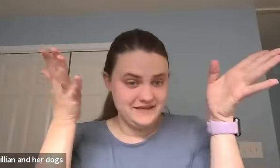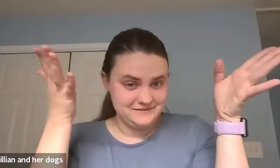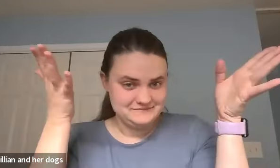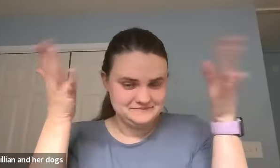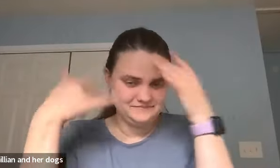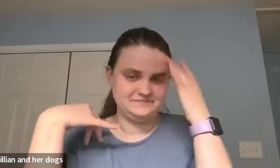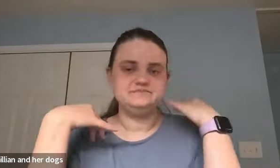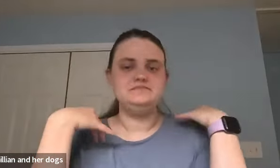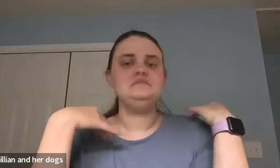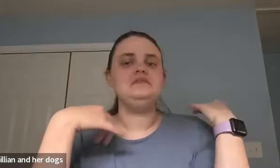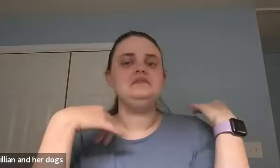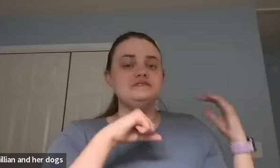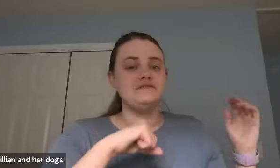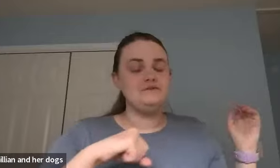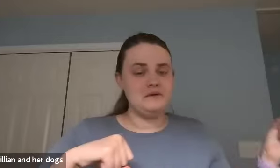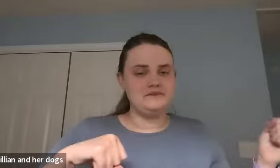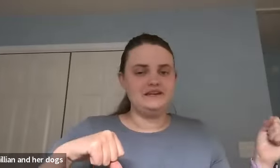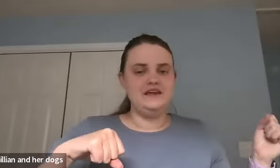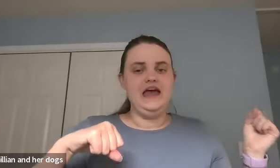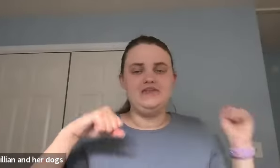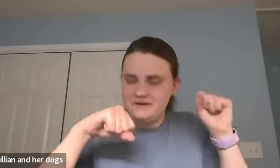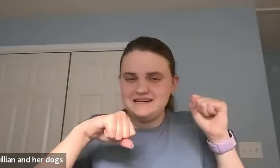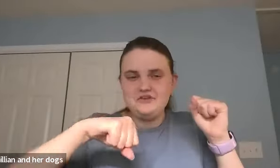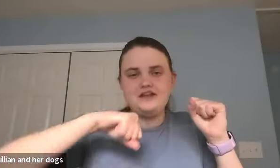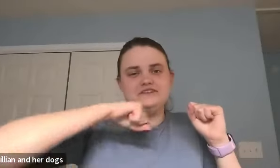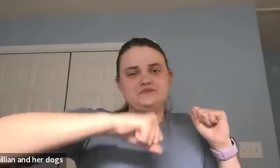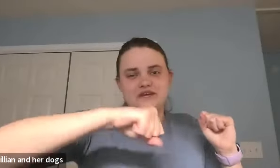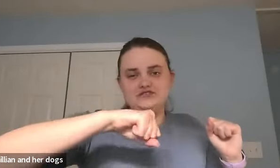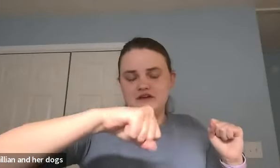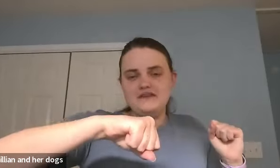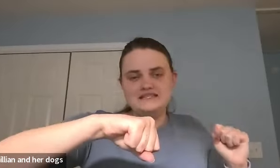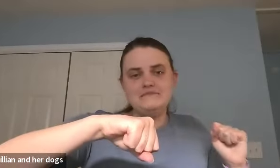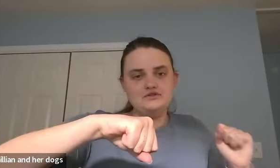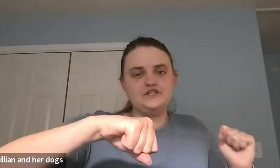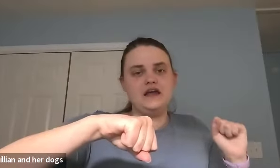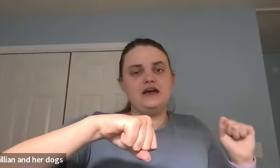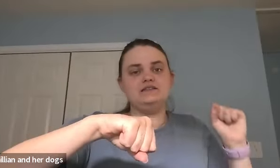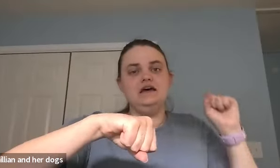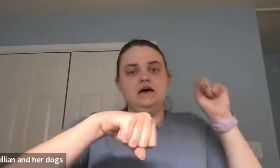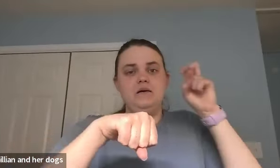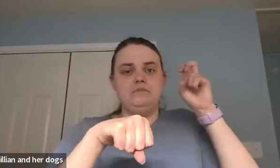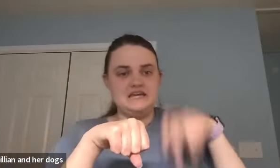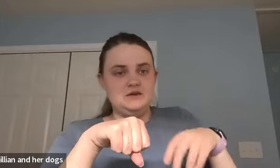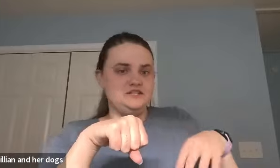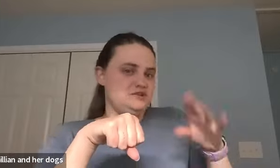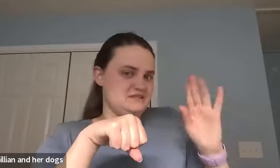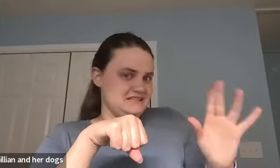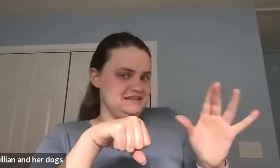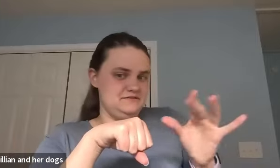pumpkin. So the sign for pumpkin. And the reason I thought of this is because you have that same motion as potato, but you do a slightly different